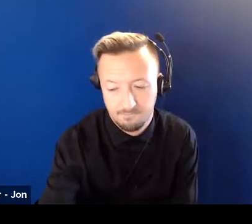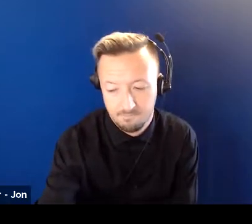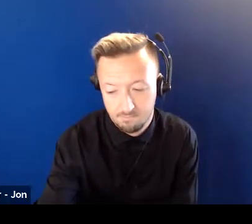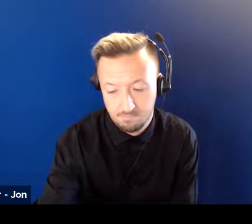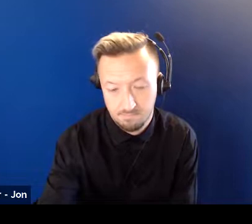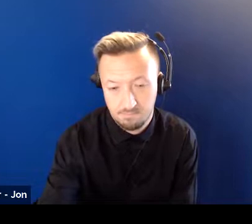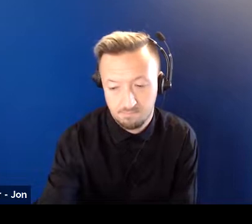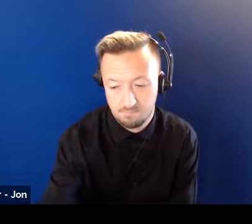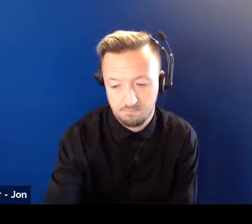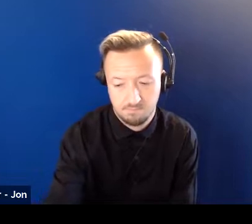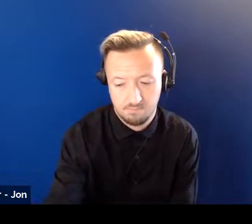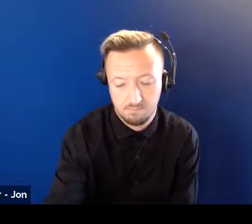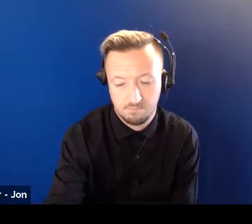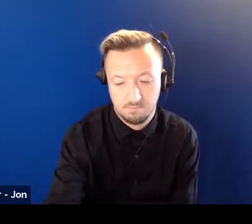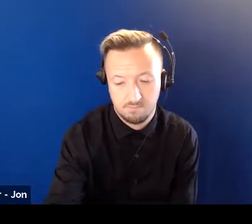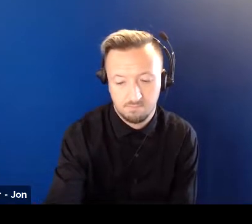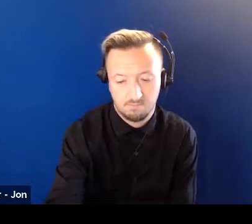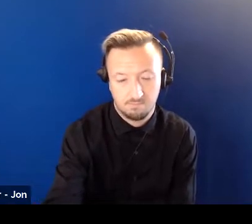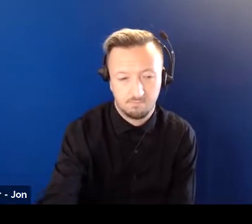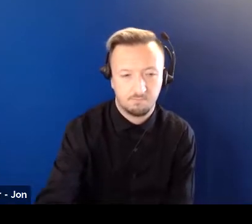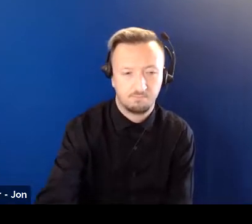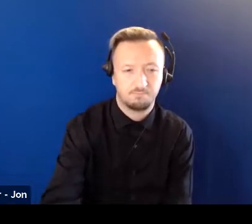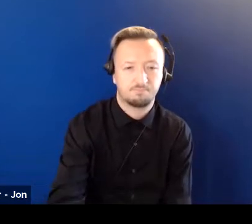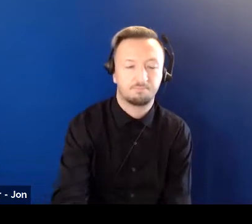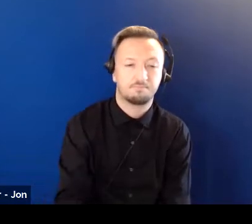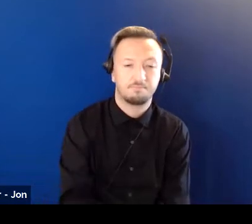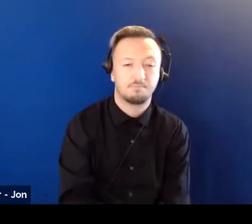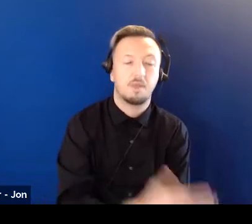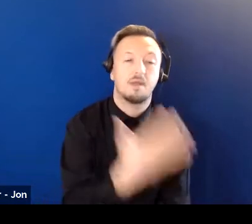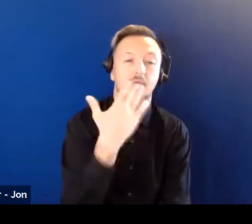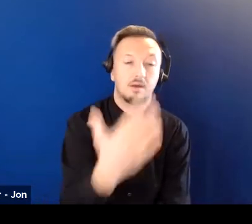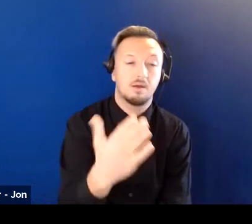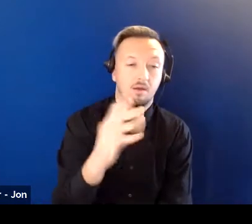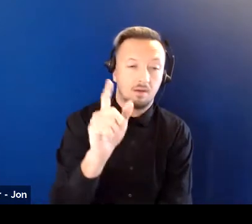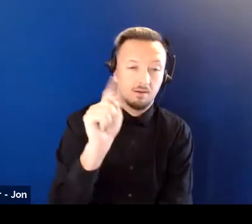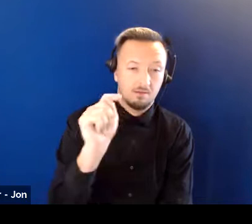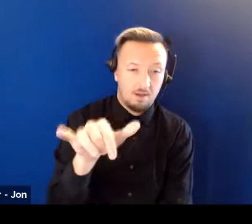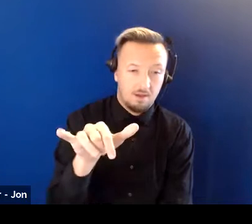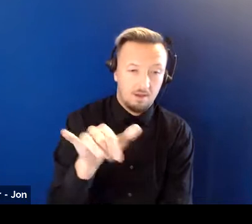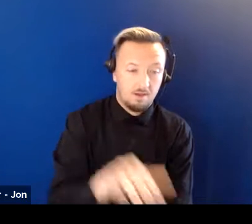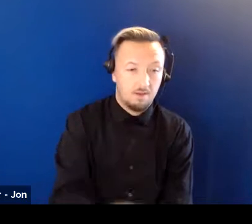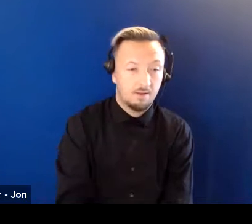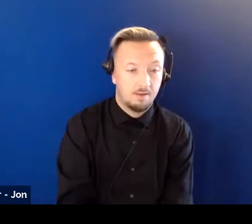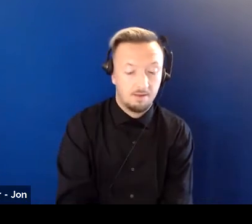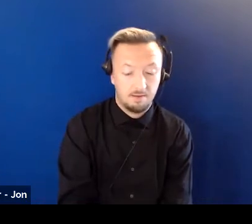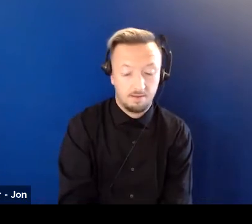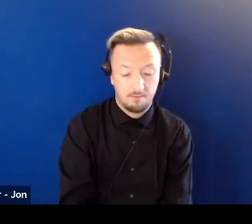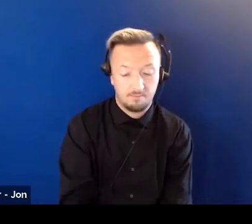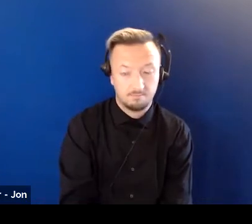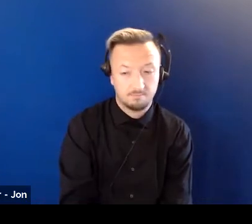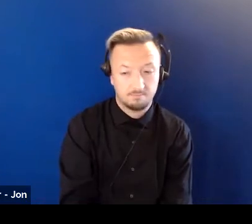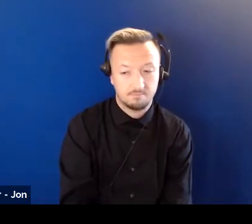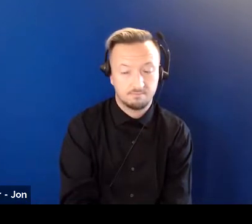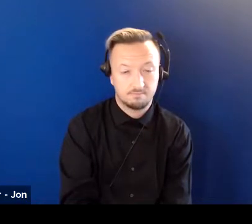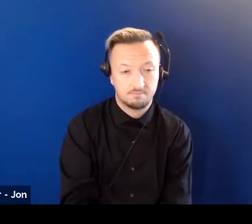Awesome. Thanks so much, Ty. So what I want to do is open it up to the questions. And I know that in the question and answer